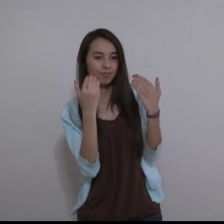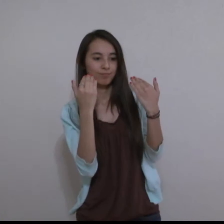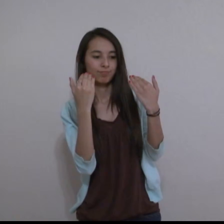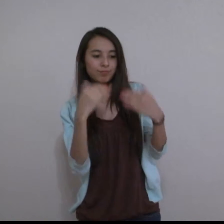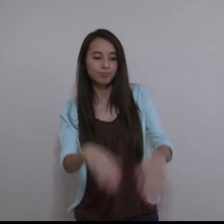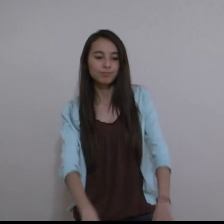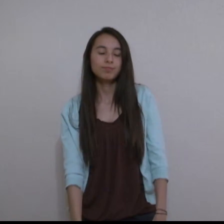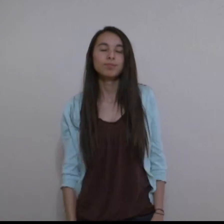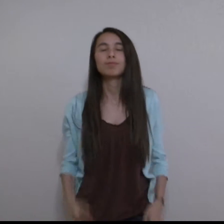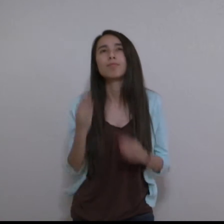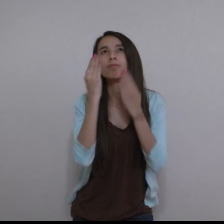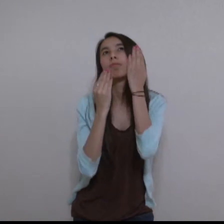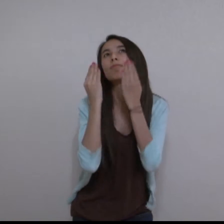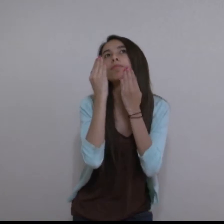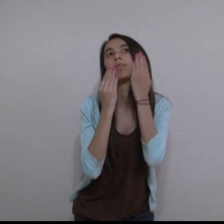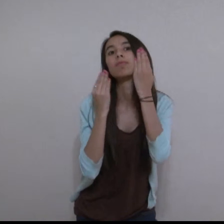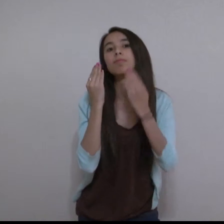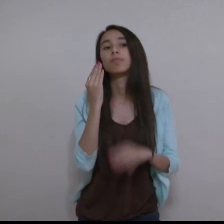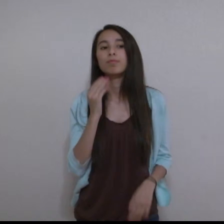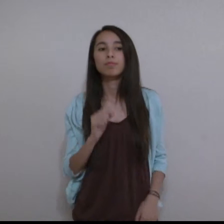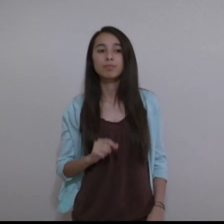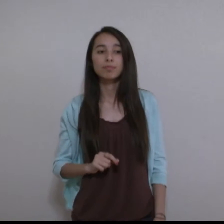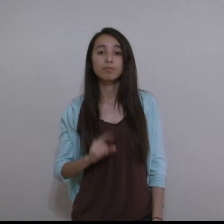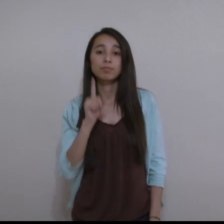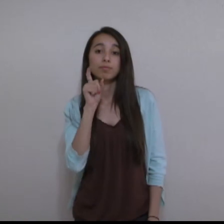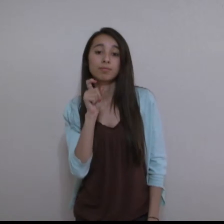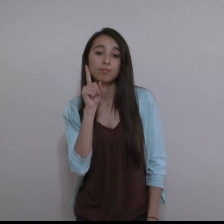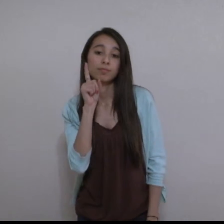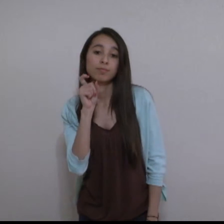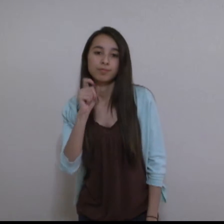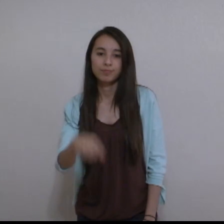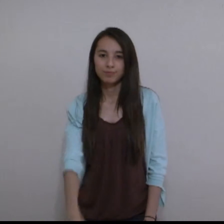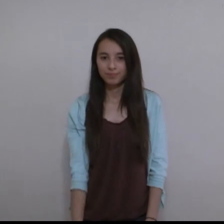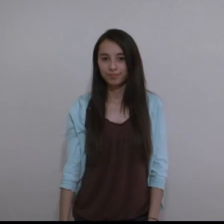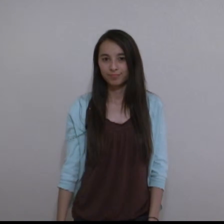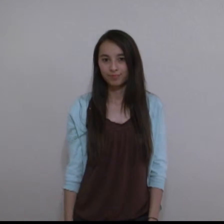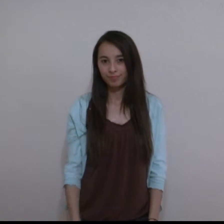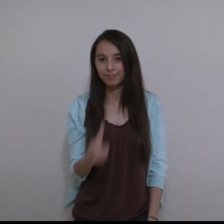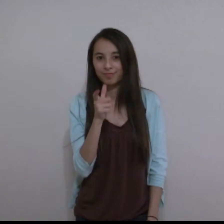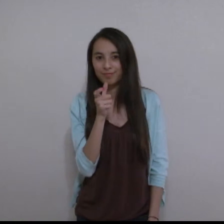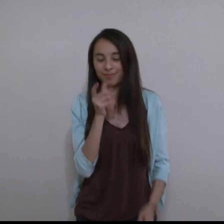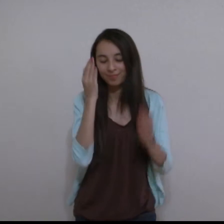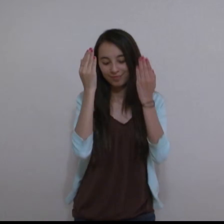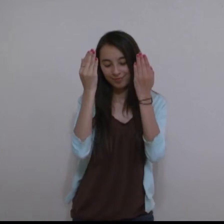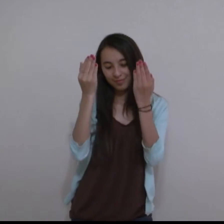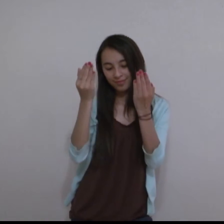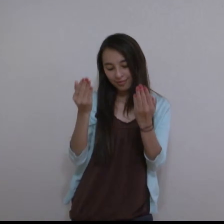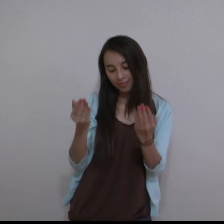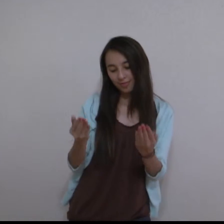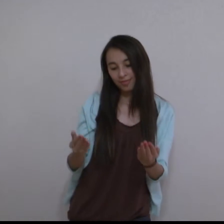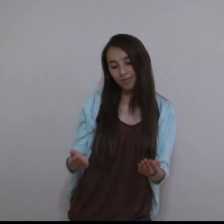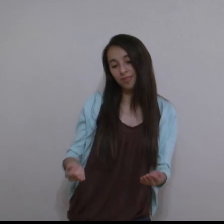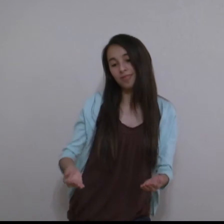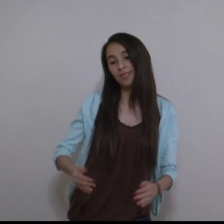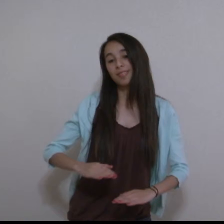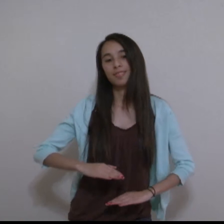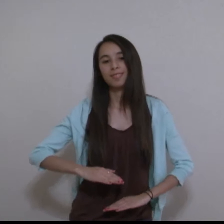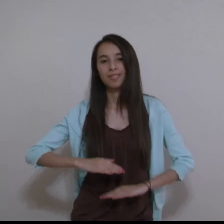Don't need makeup to cover up Being the way that you are is enough